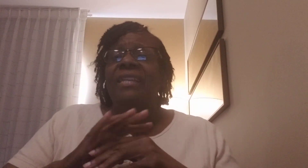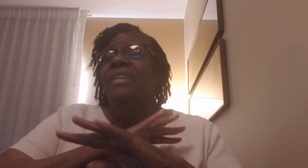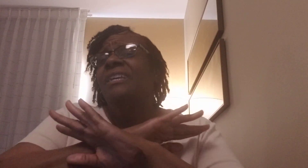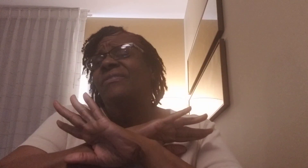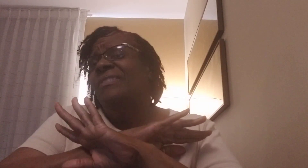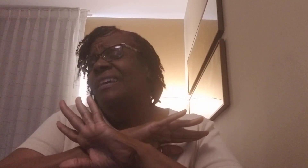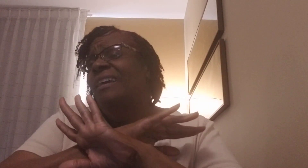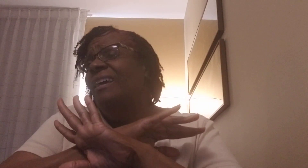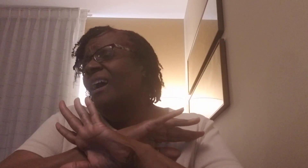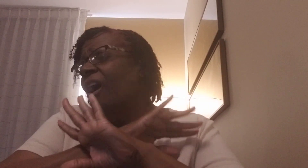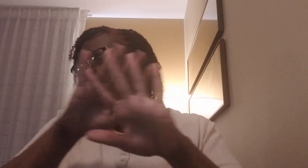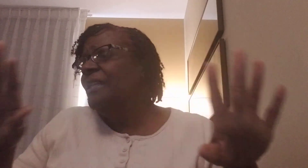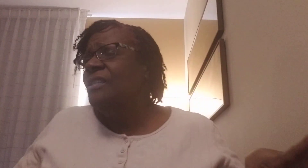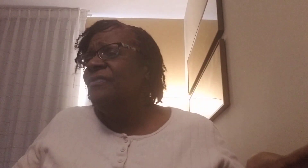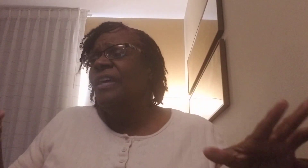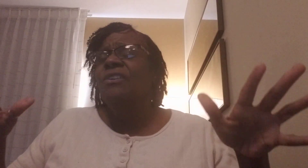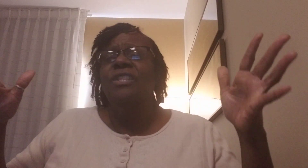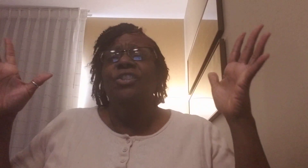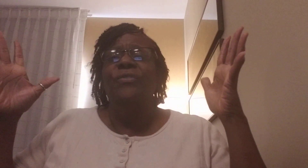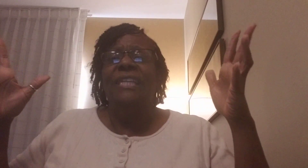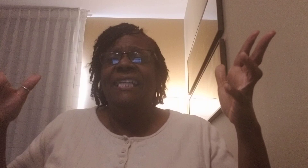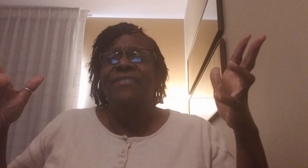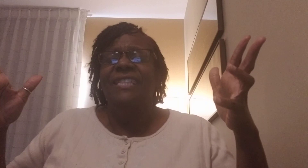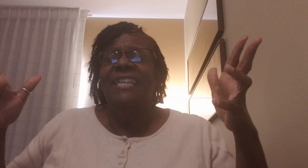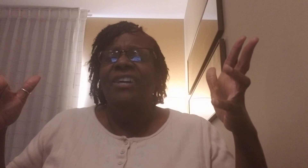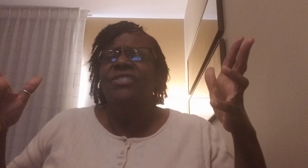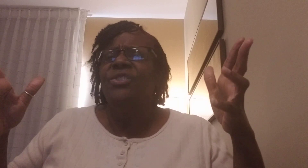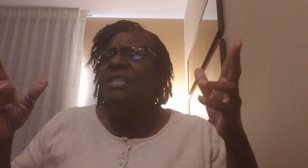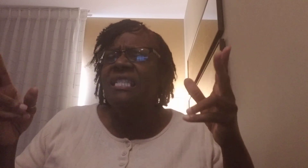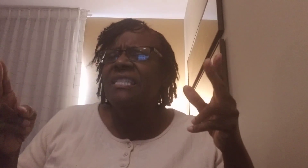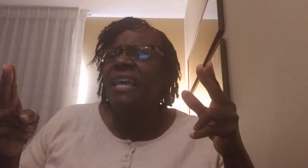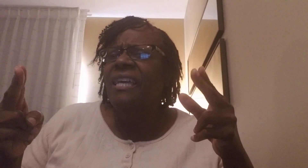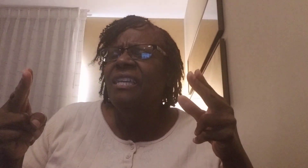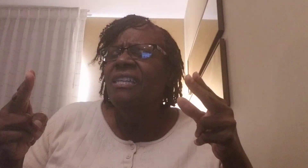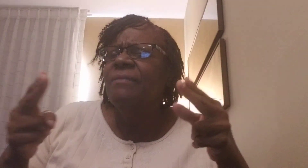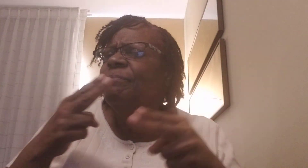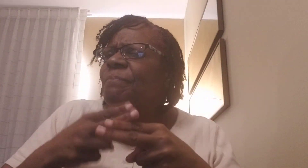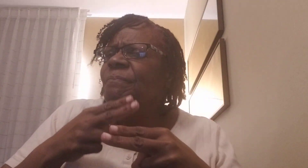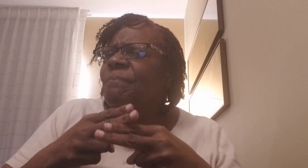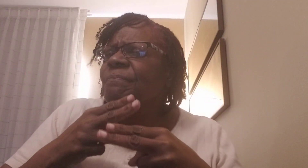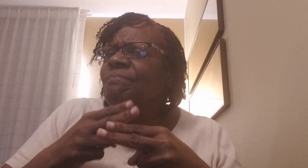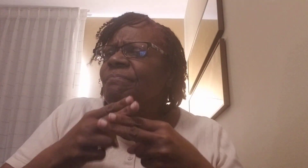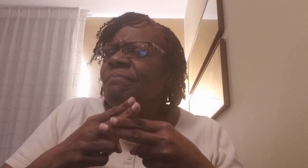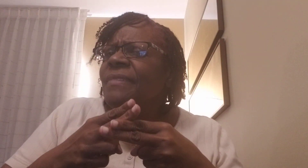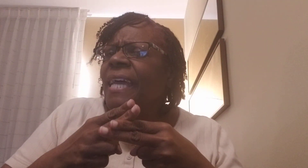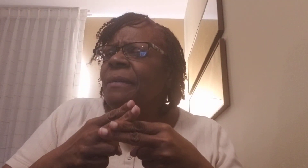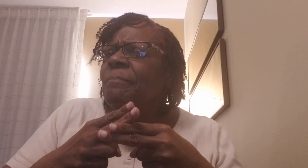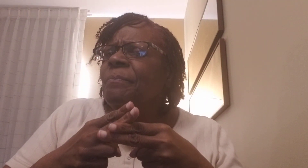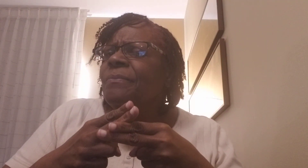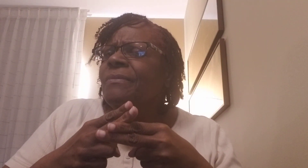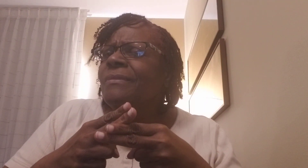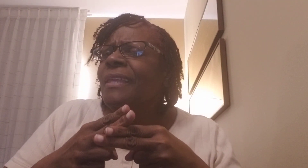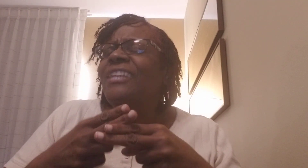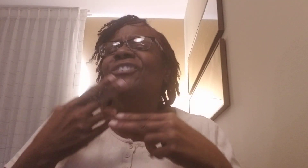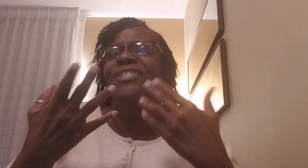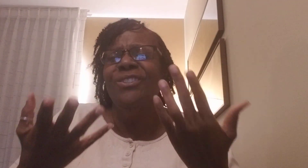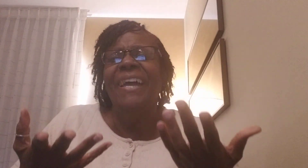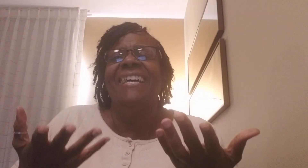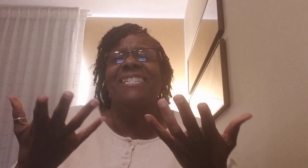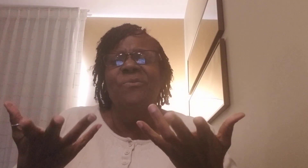if all else fails and you forget everything else, you can just say name, and you're still asking what